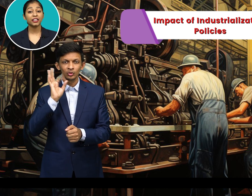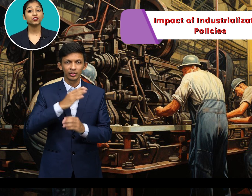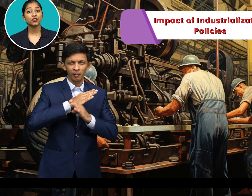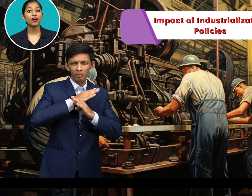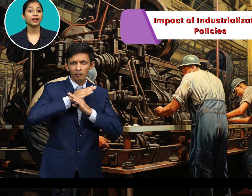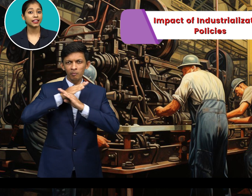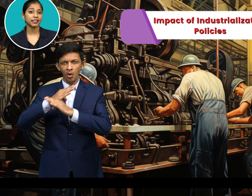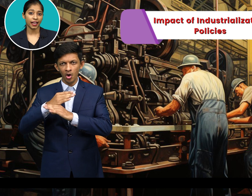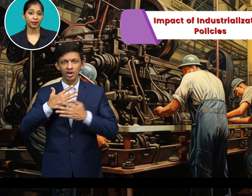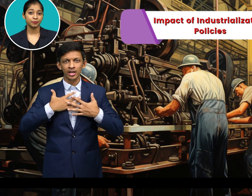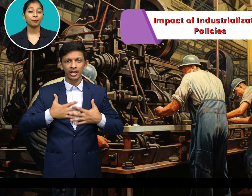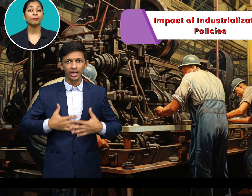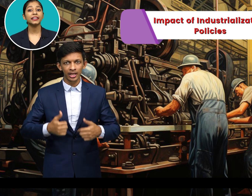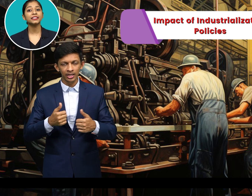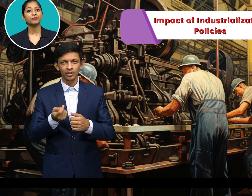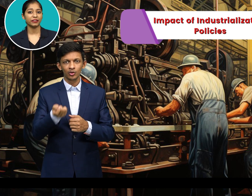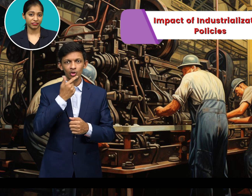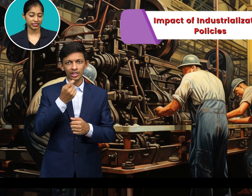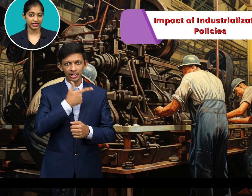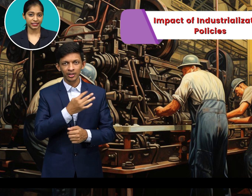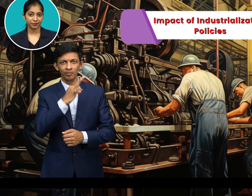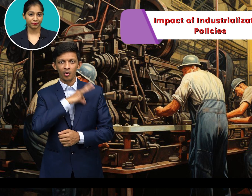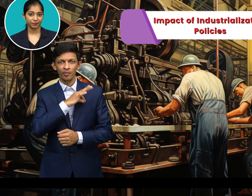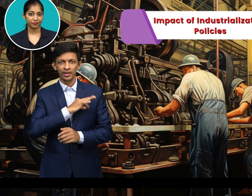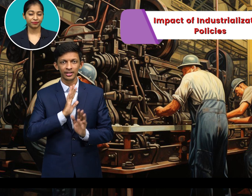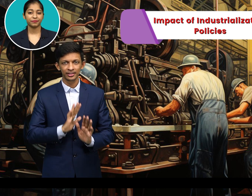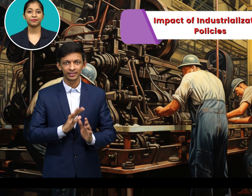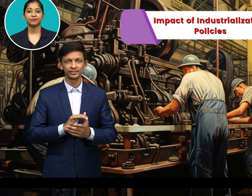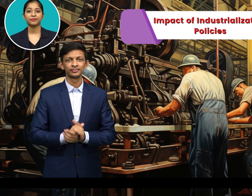and ensure health and medical benefits.